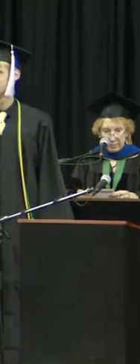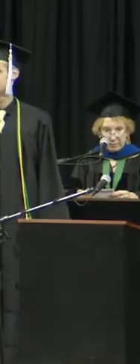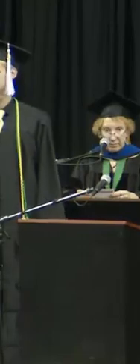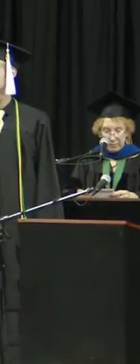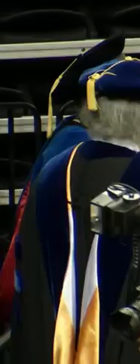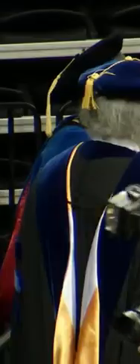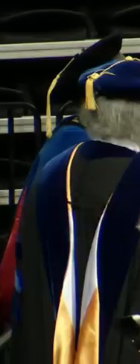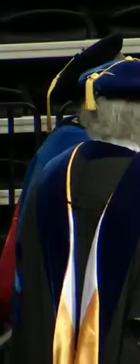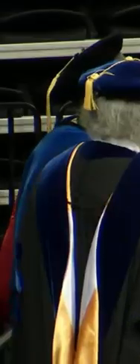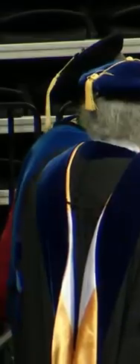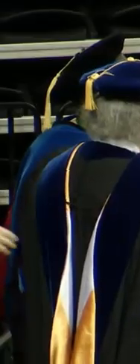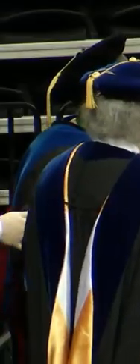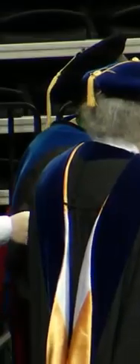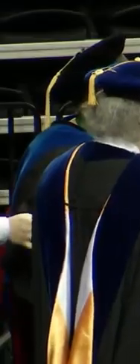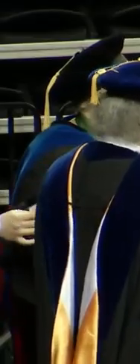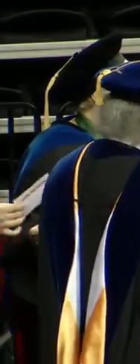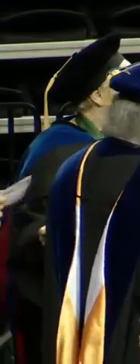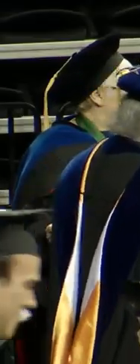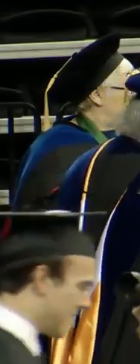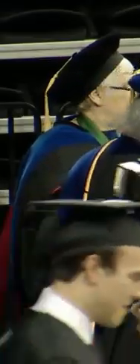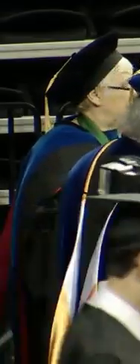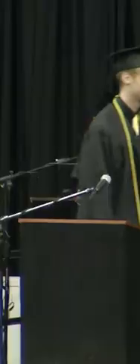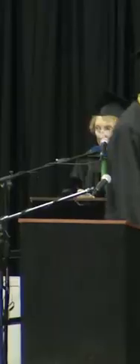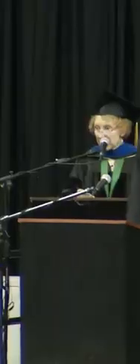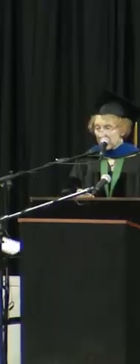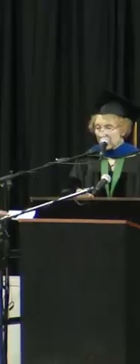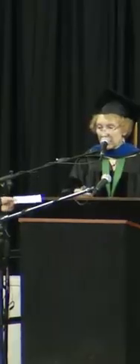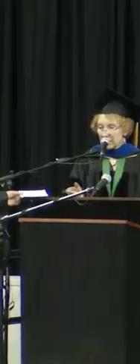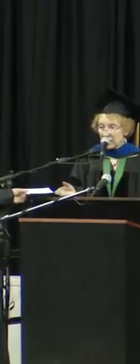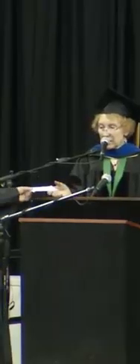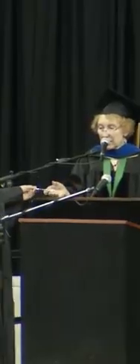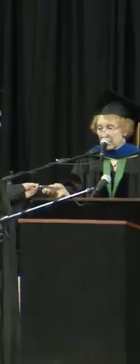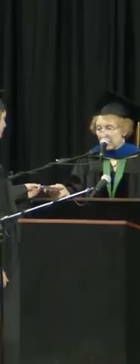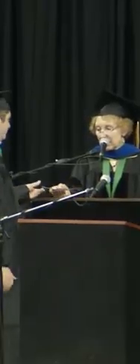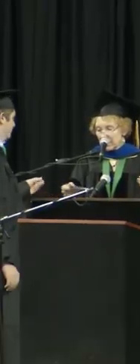Keegan Scott. Zachary Hayes.